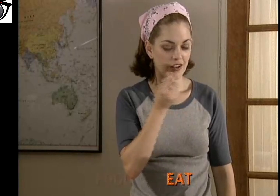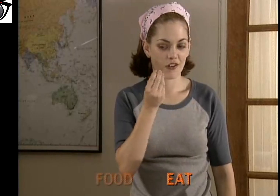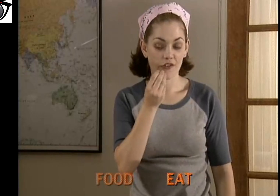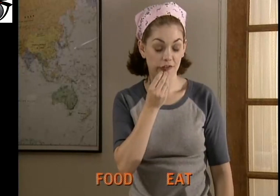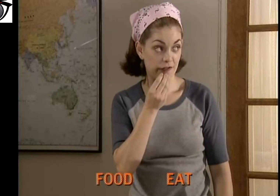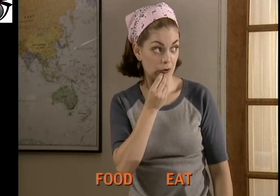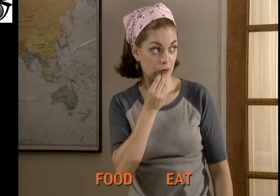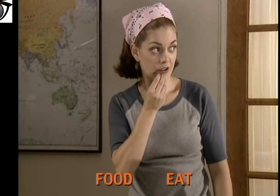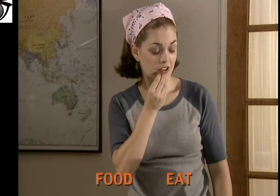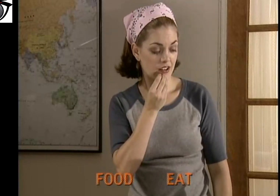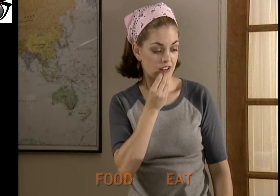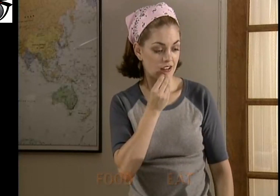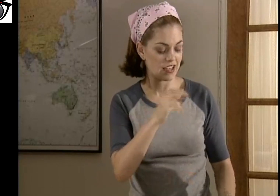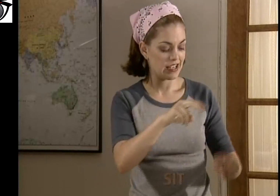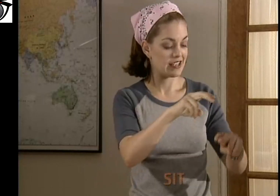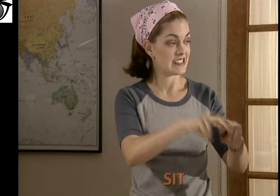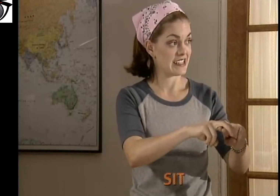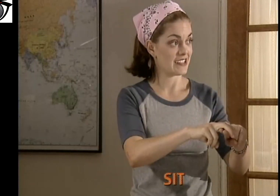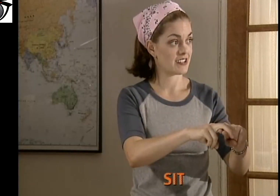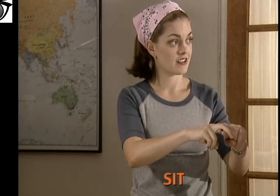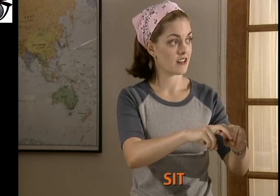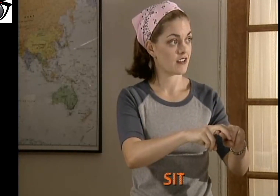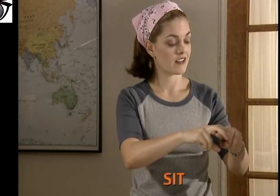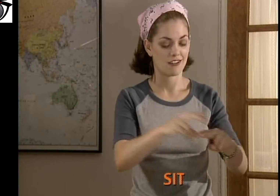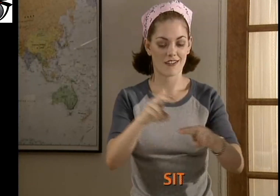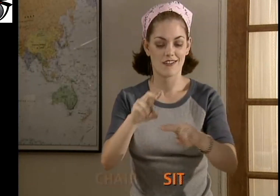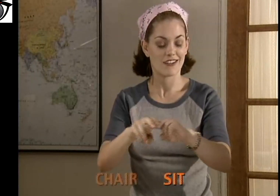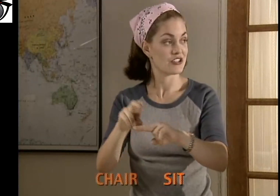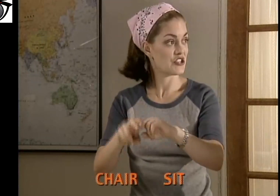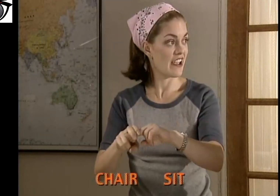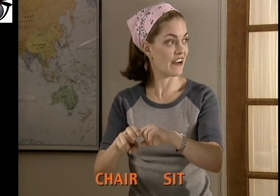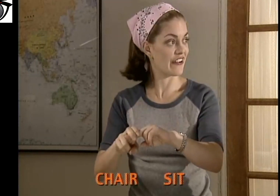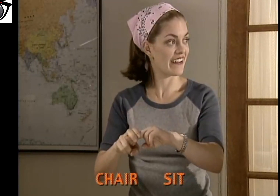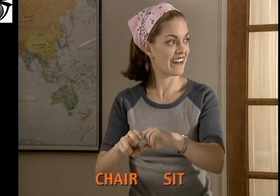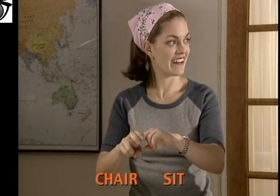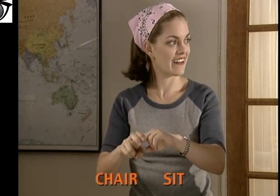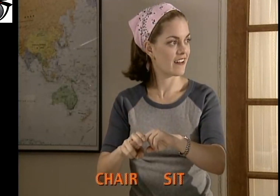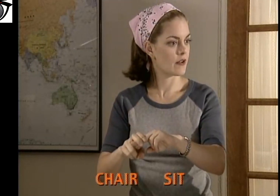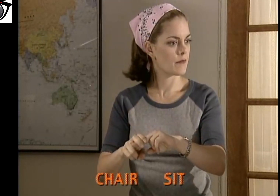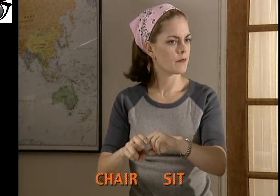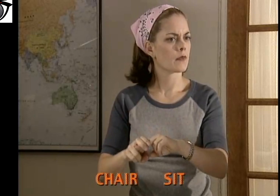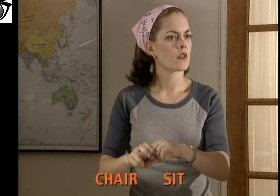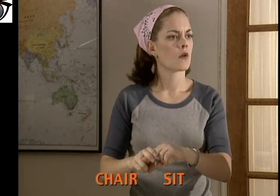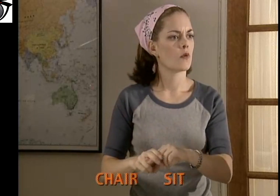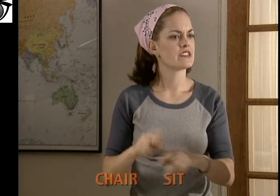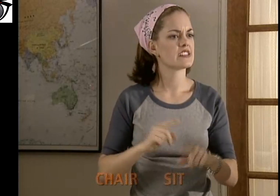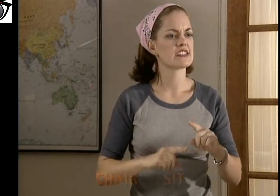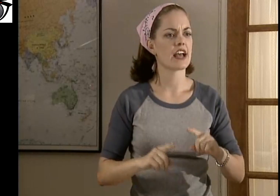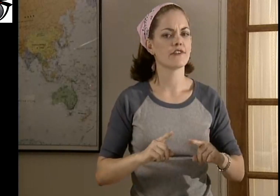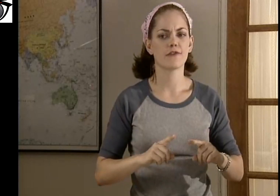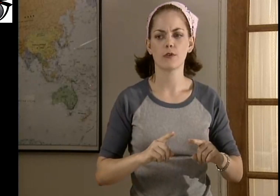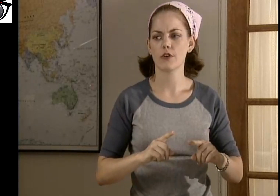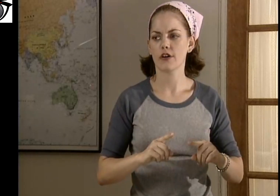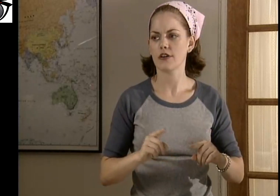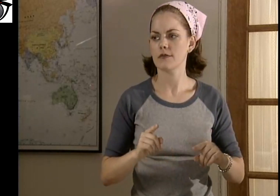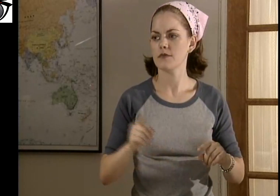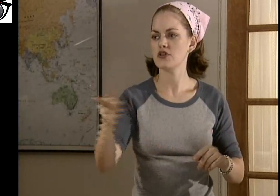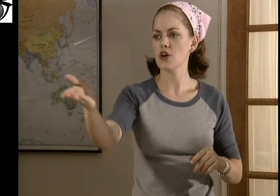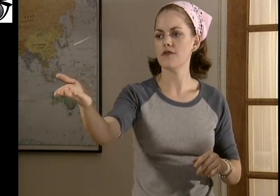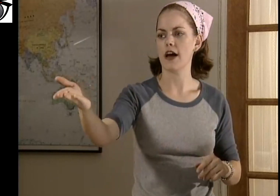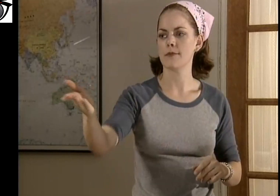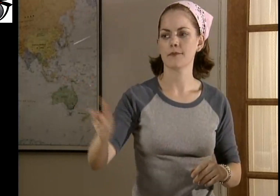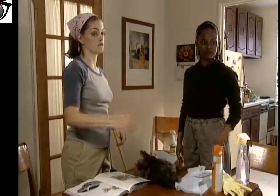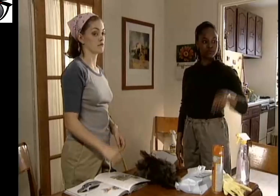Eat, food, sit, chair. What's the sign